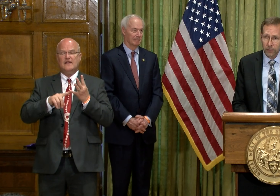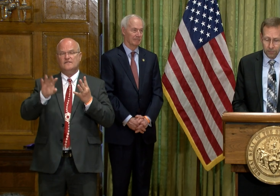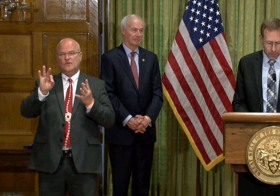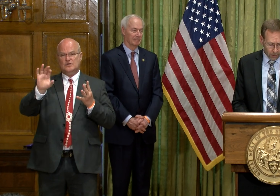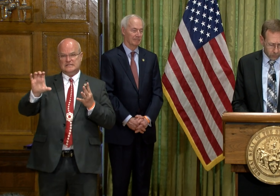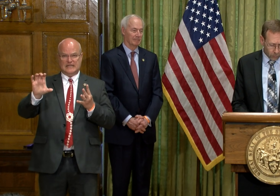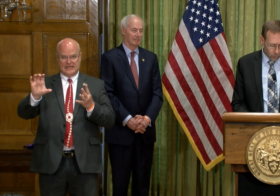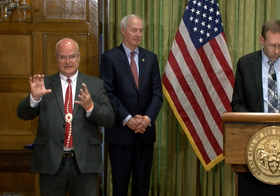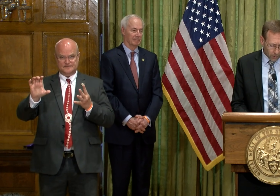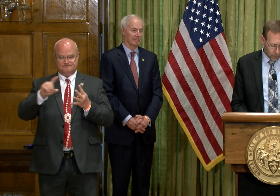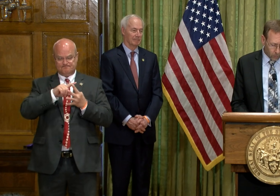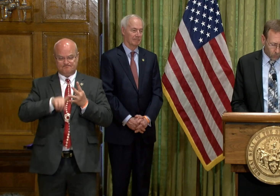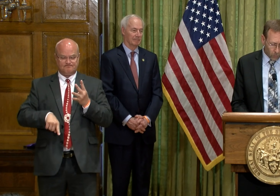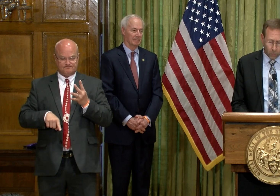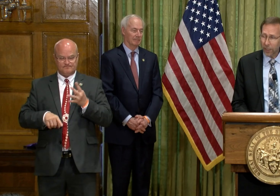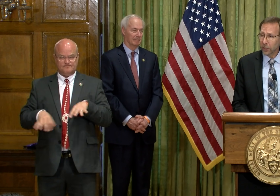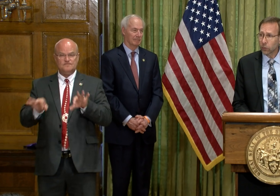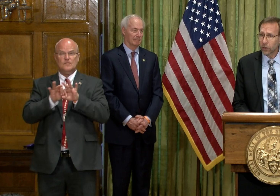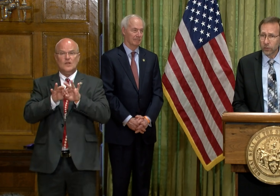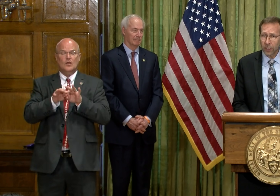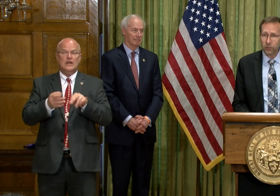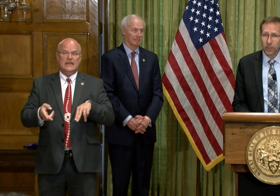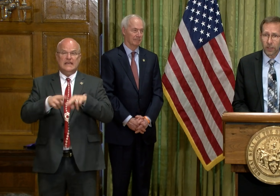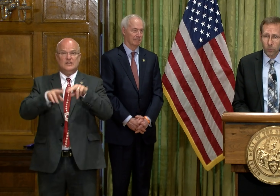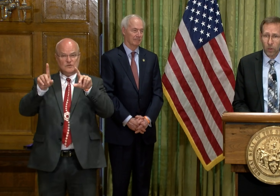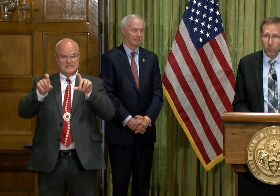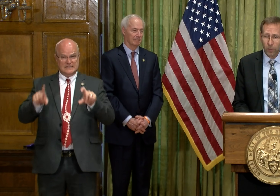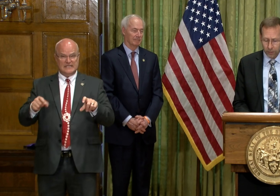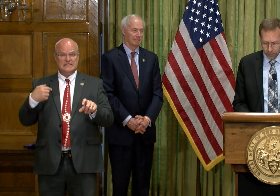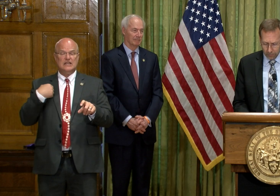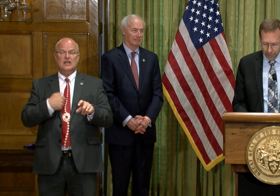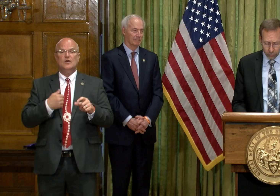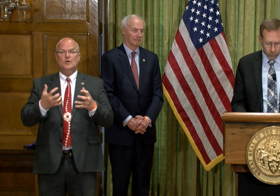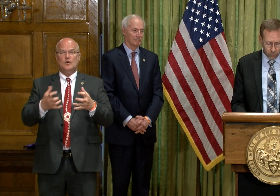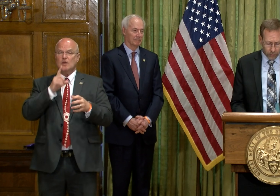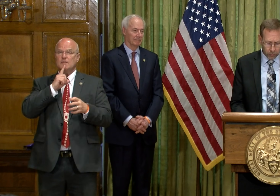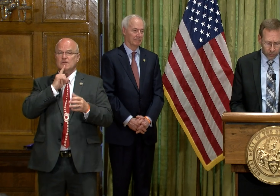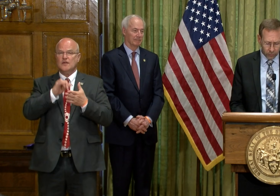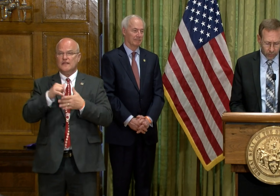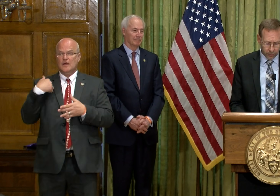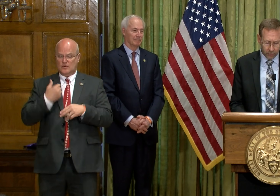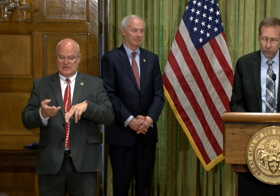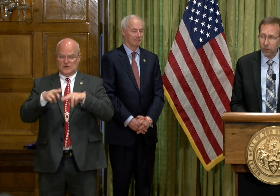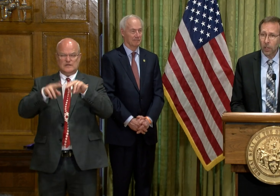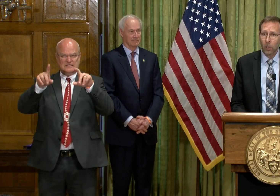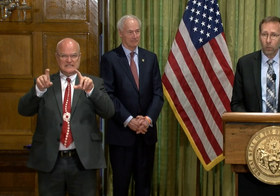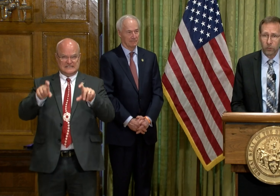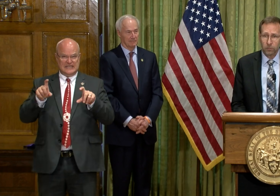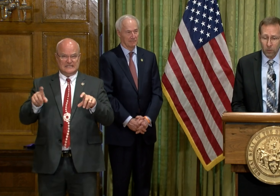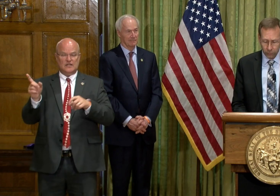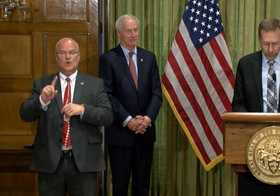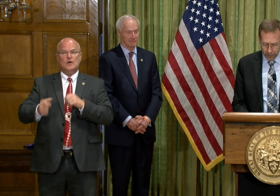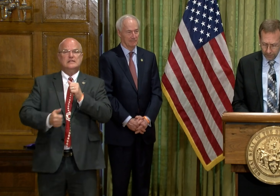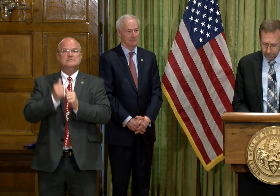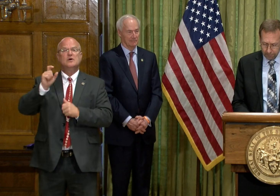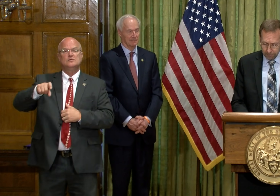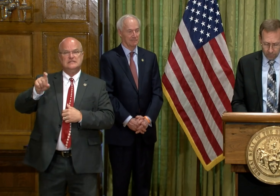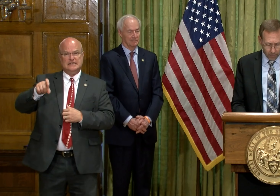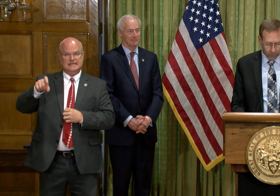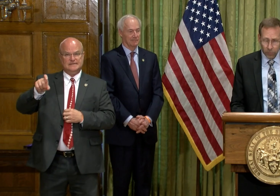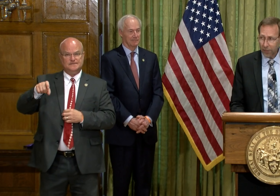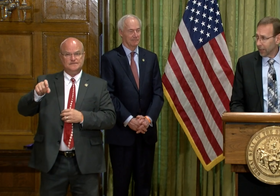Forest City. So we want to increase testing, and we want to make sure that we're increasing our testing where it's most